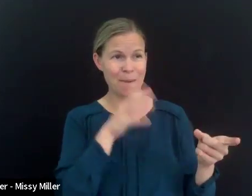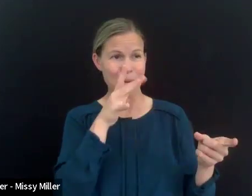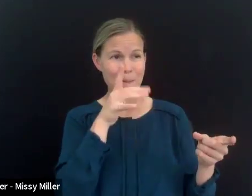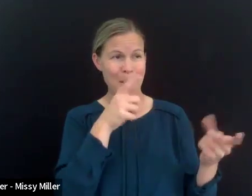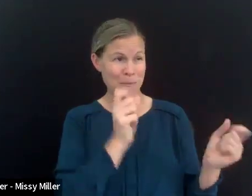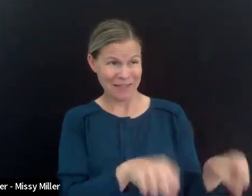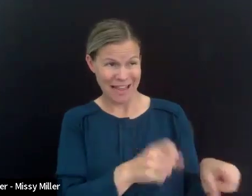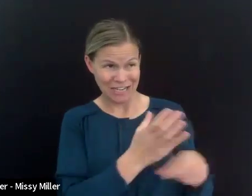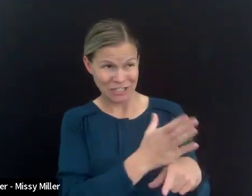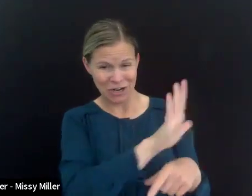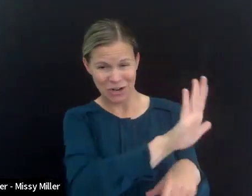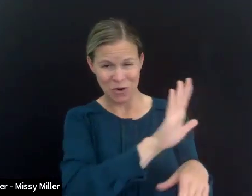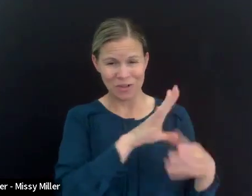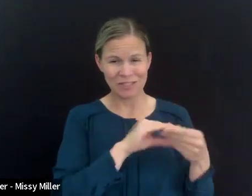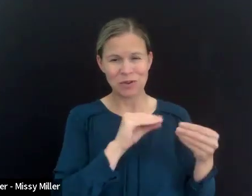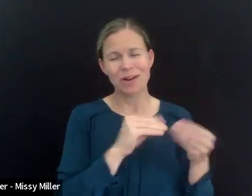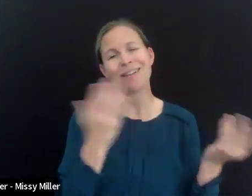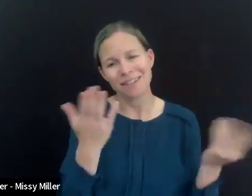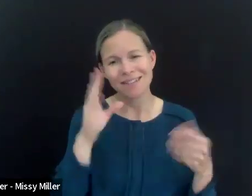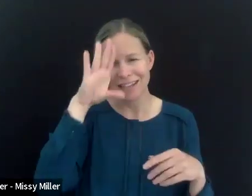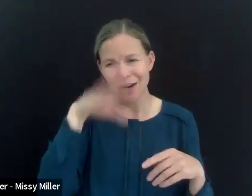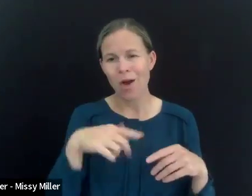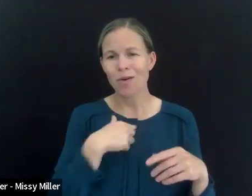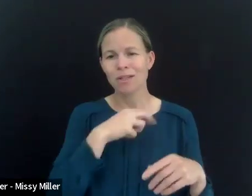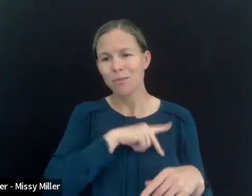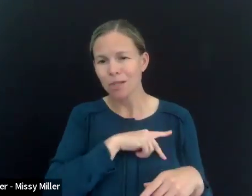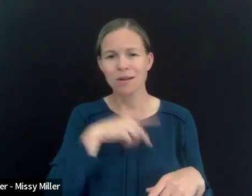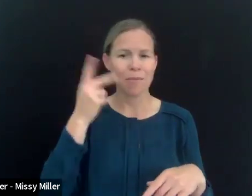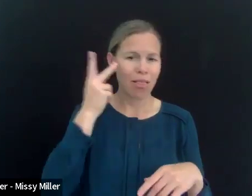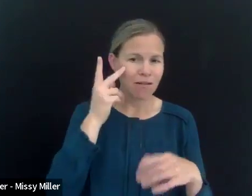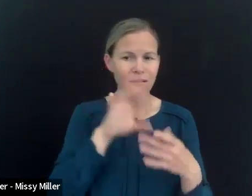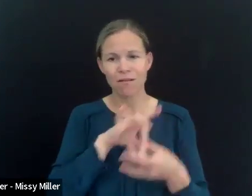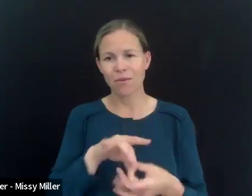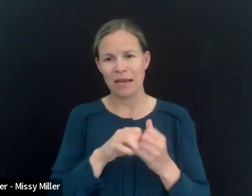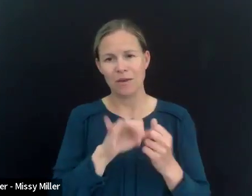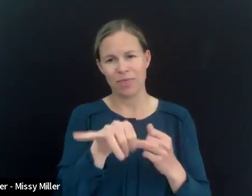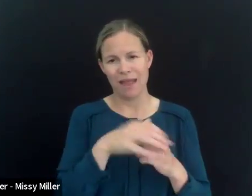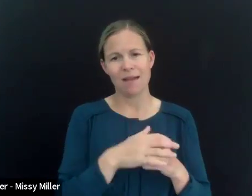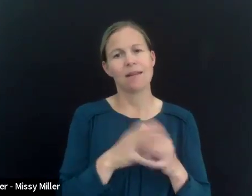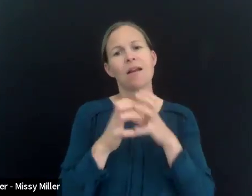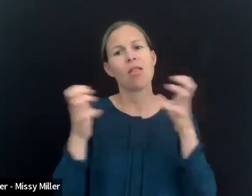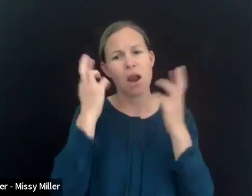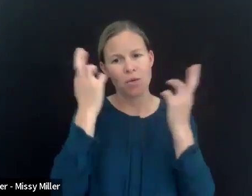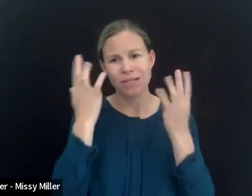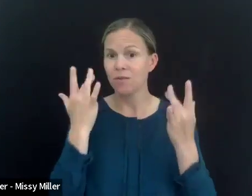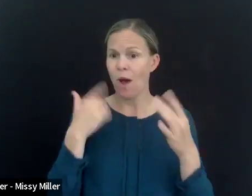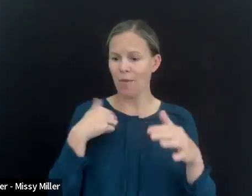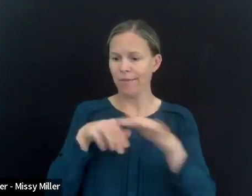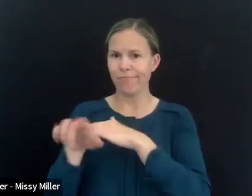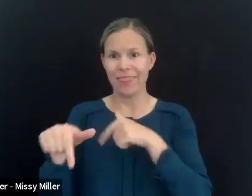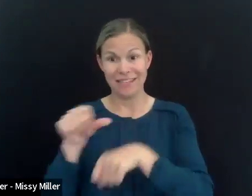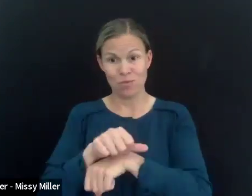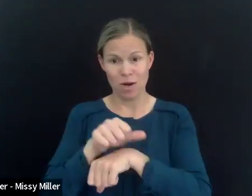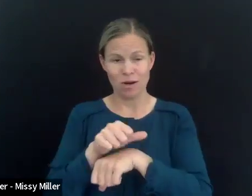because the personal is political, right? And it is a lot of the reasons why we get into this work.